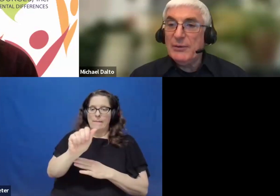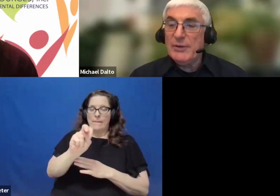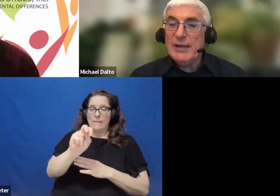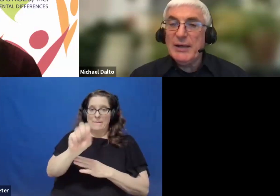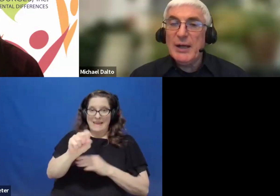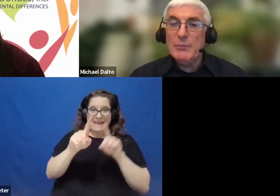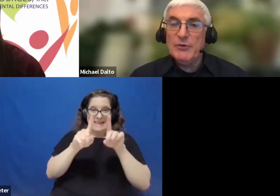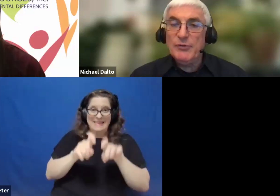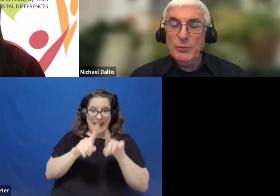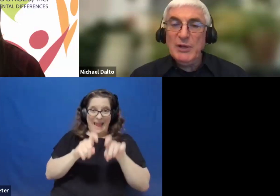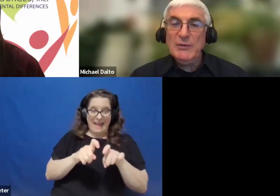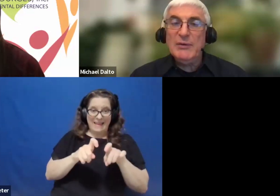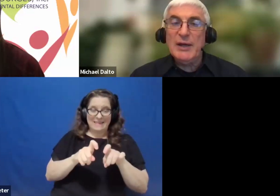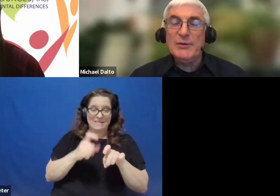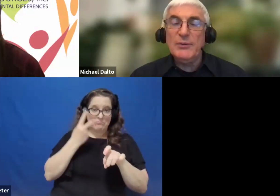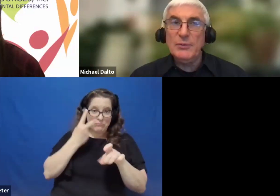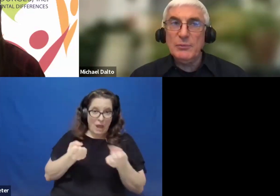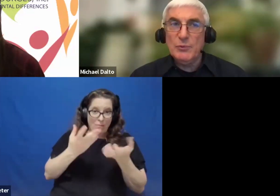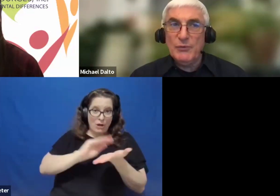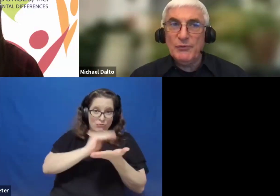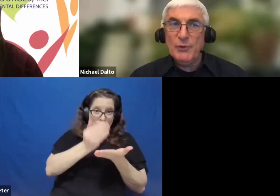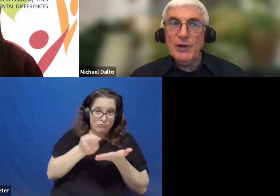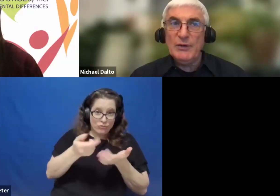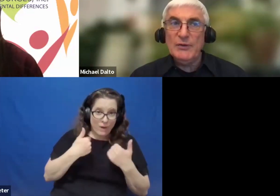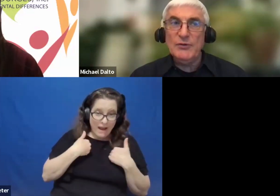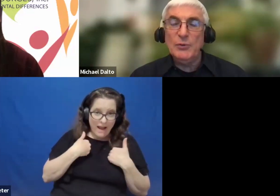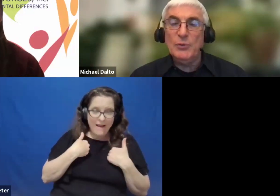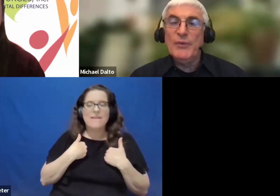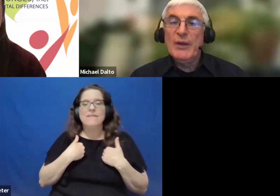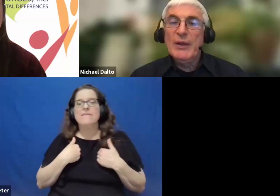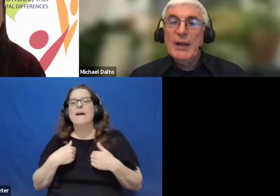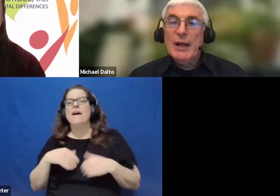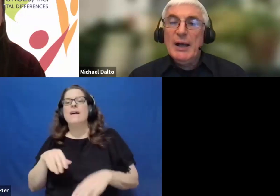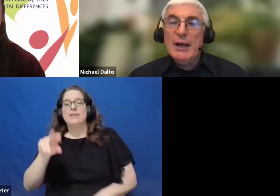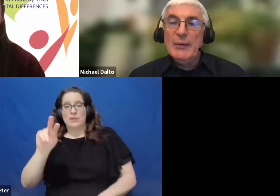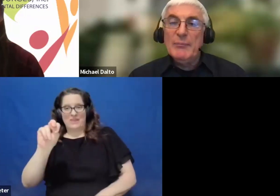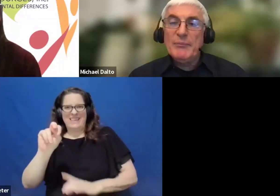Nate. Now, Nate, I'm assuming that you're referring to